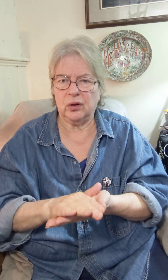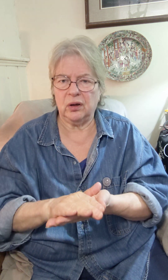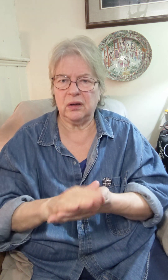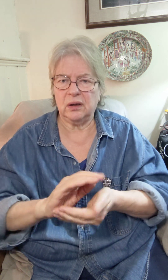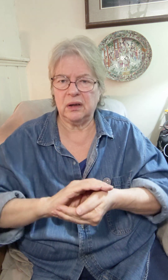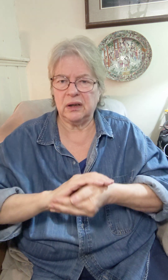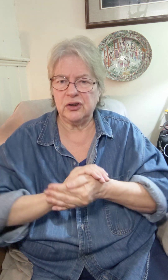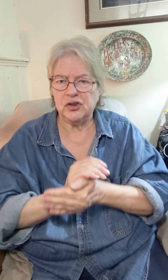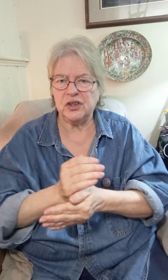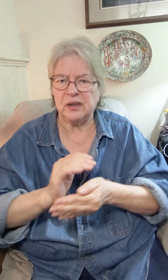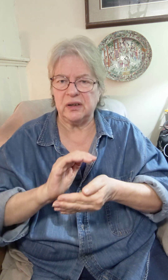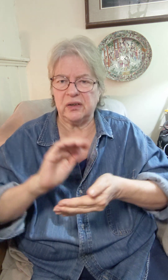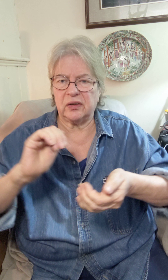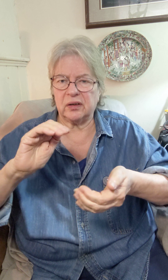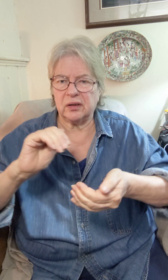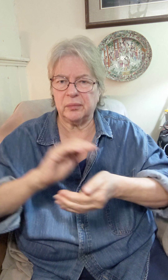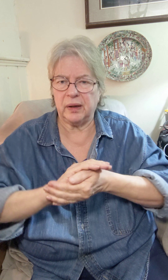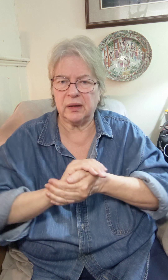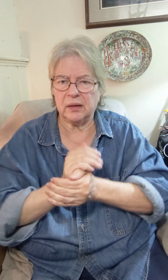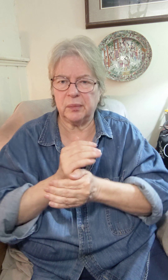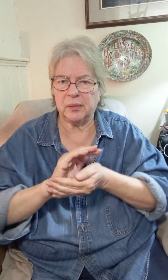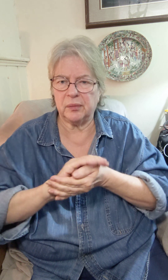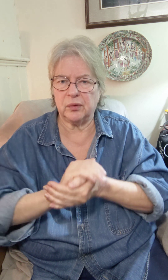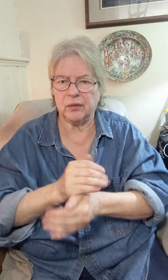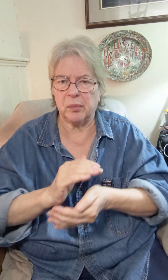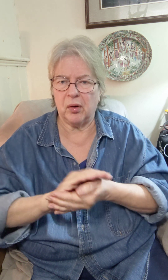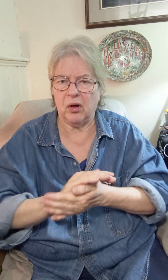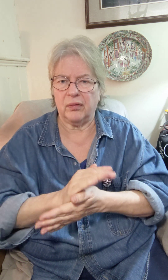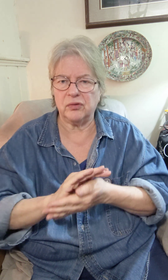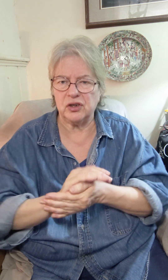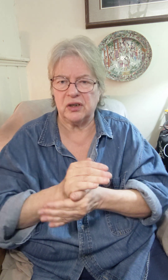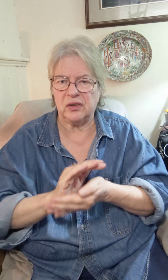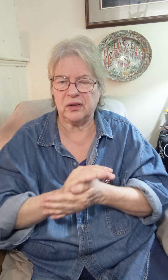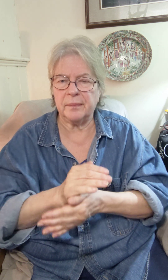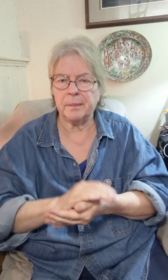school, cheese. Make a little bit more of a ball, cheese.